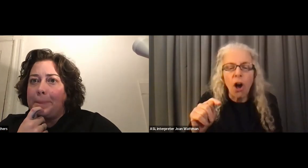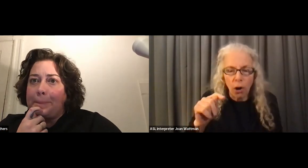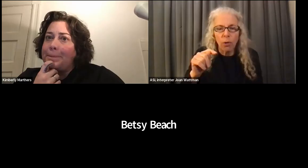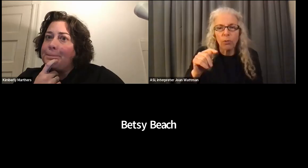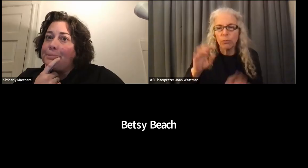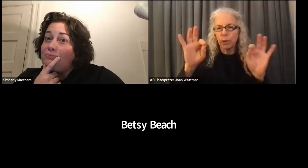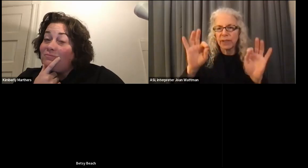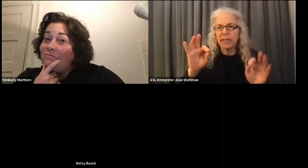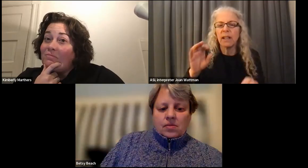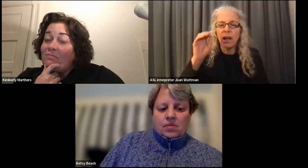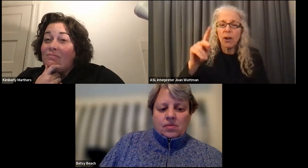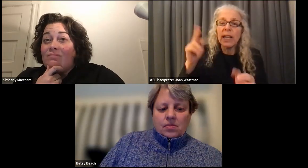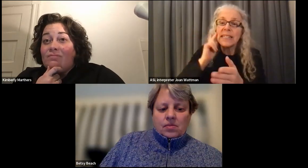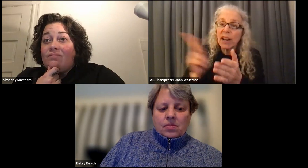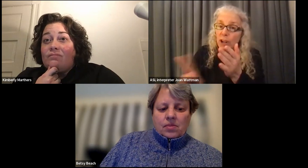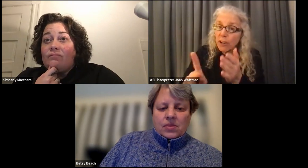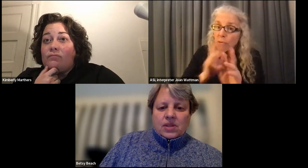report?